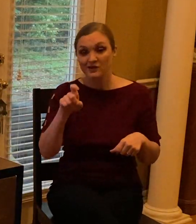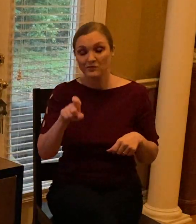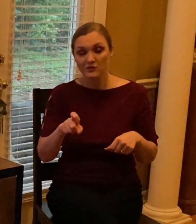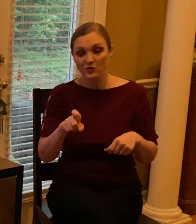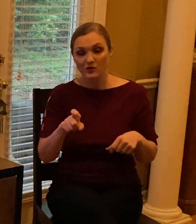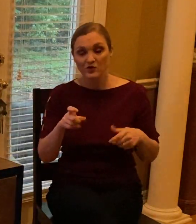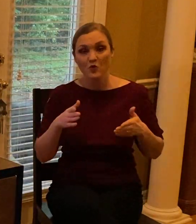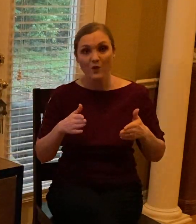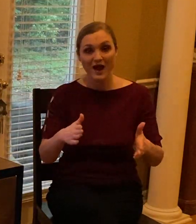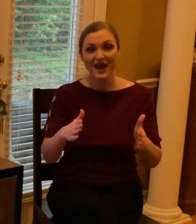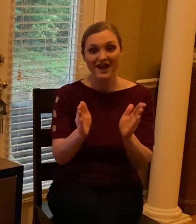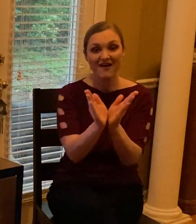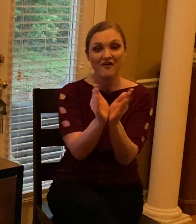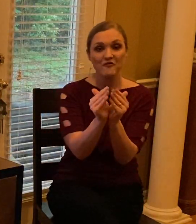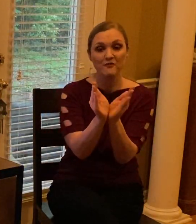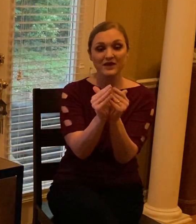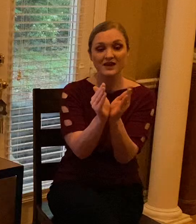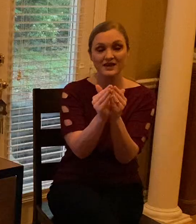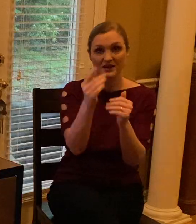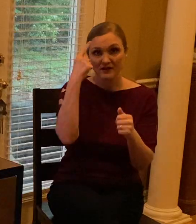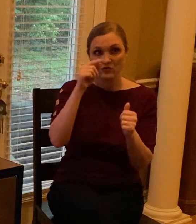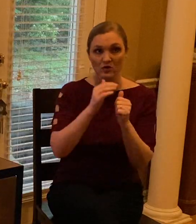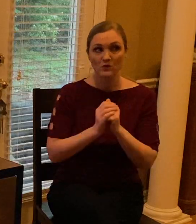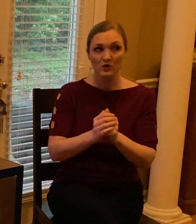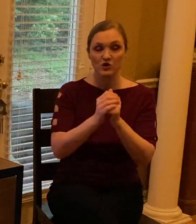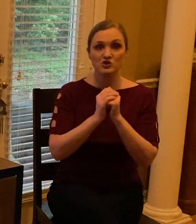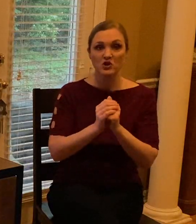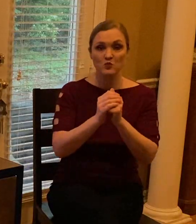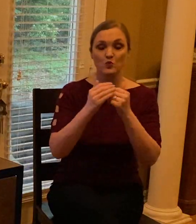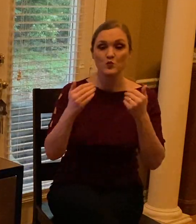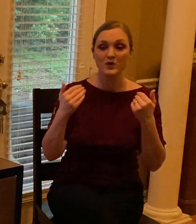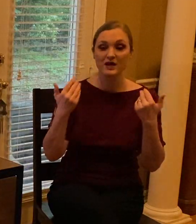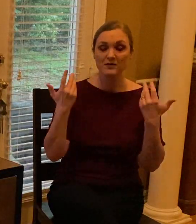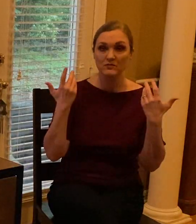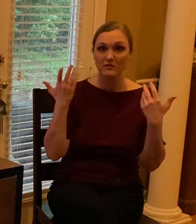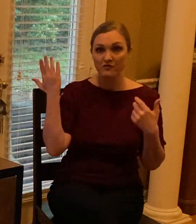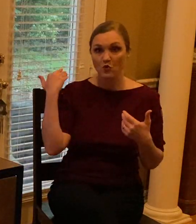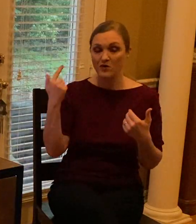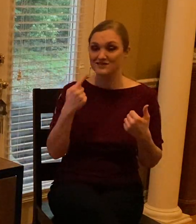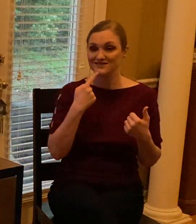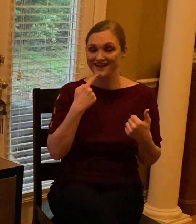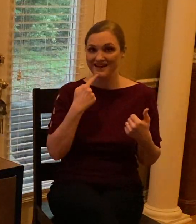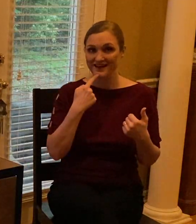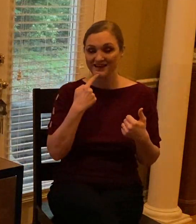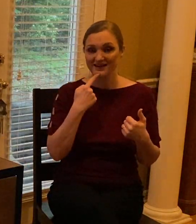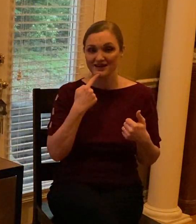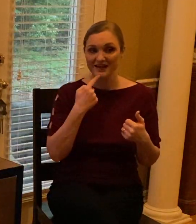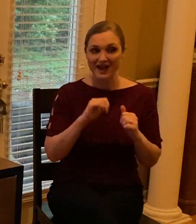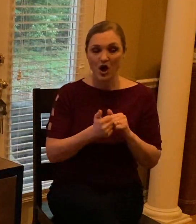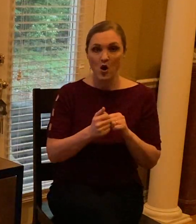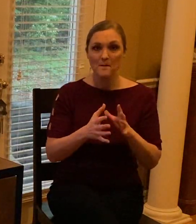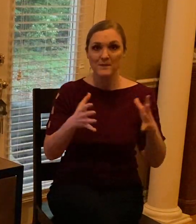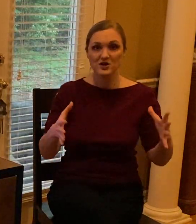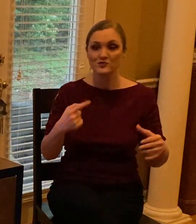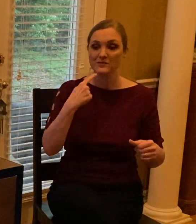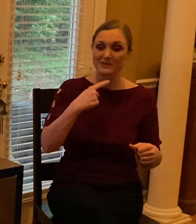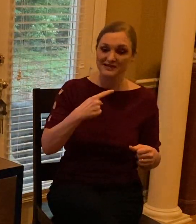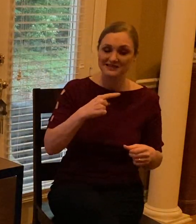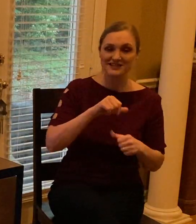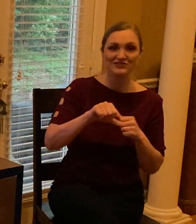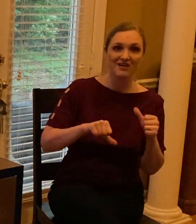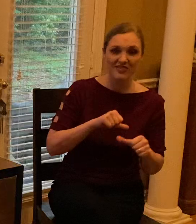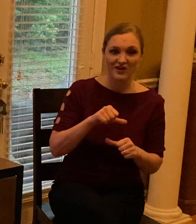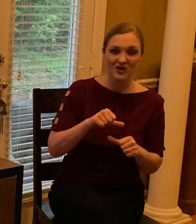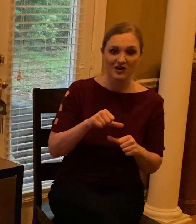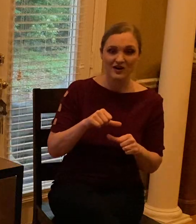of meeting for our worship. We have said and will continue to say how much we miss each other